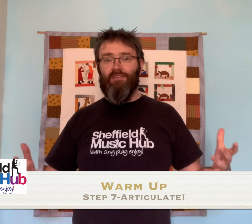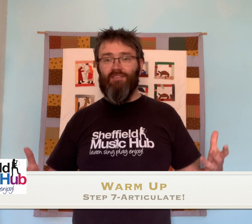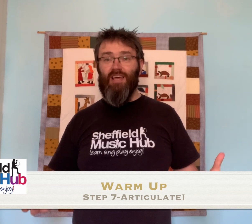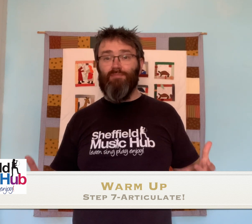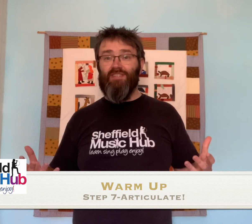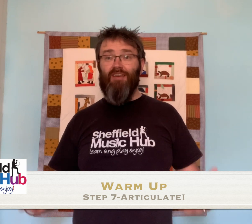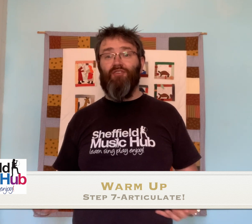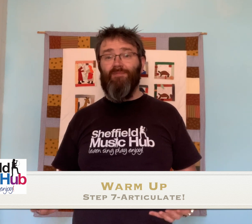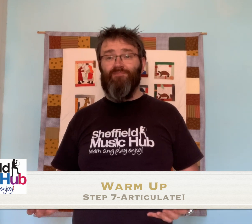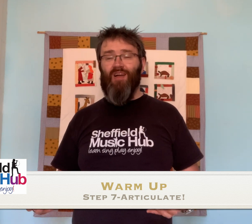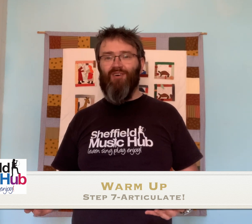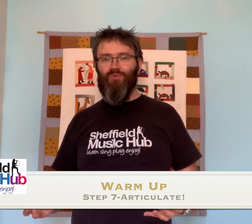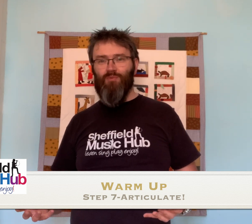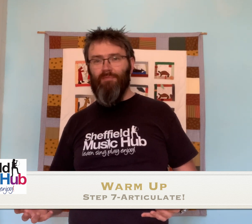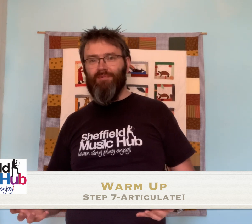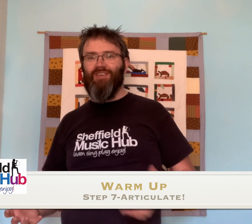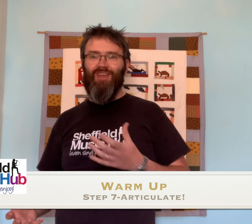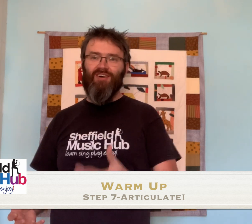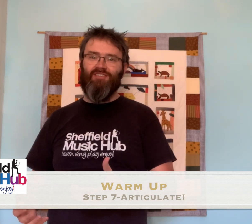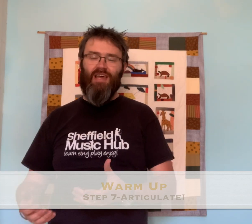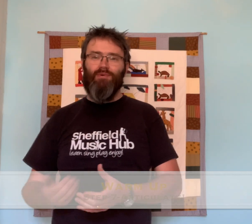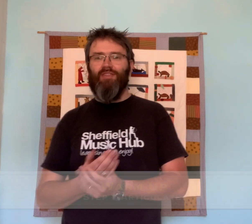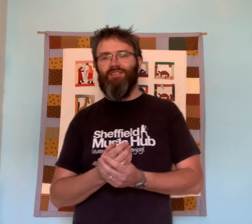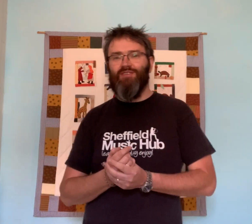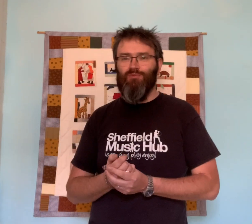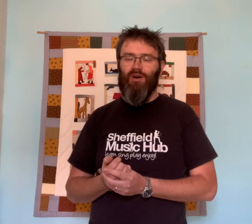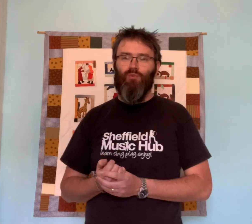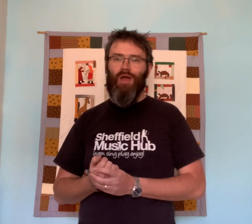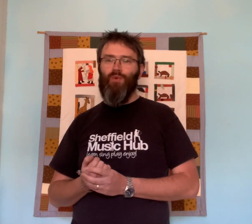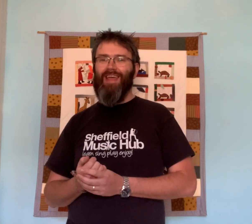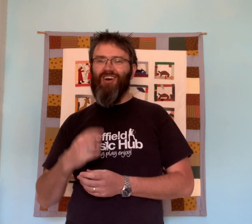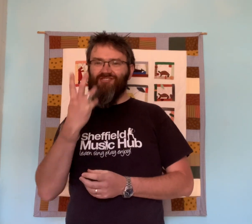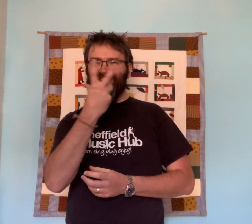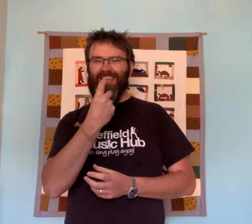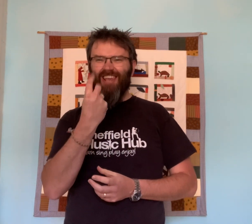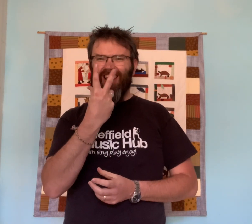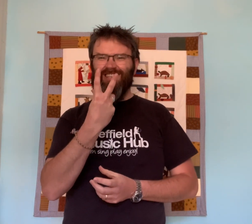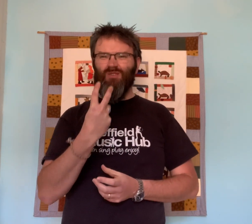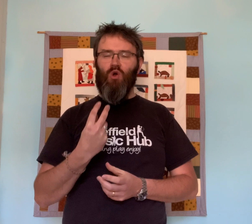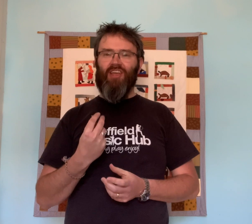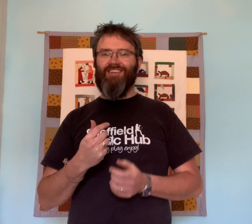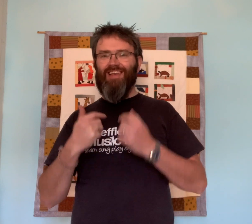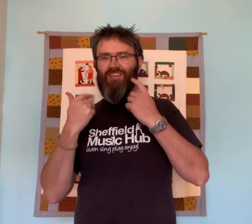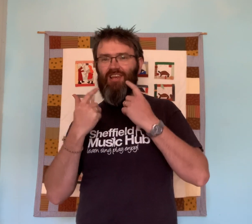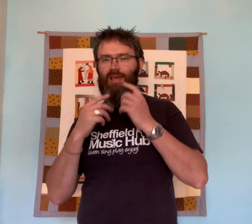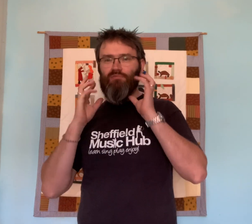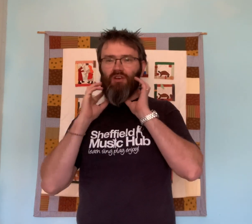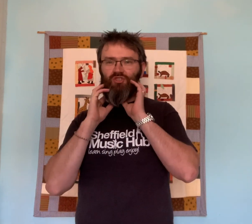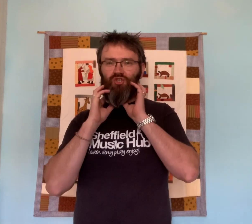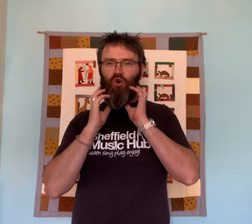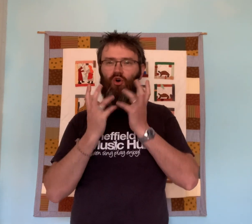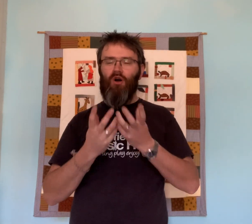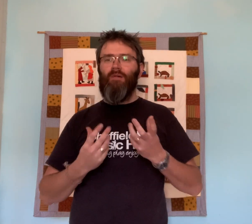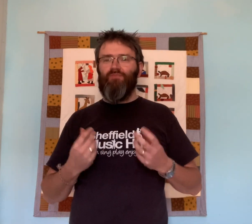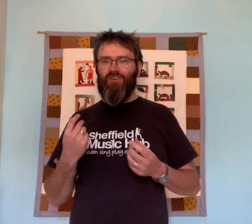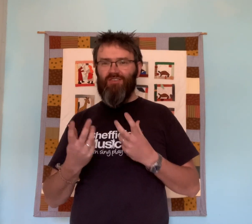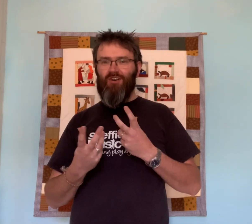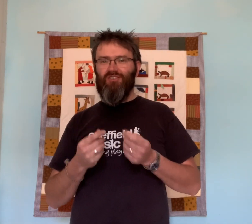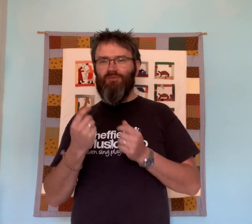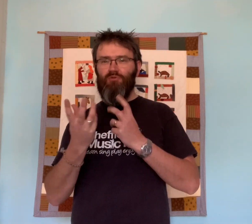Step 7 of our warm-up is our last step, and this is the one where we get our articulators working. So that's our lips, our jaw, our tongue, just moving